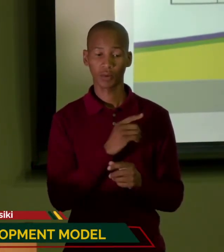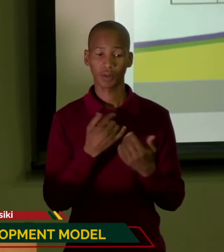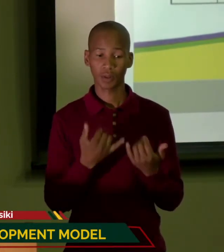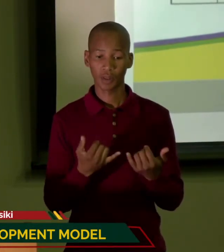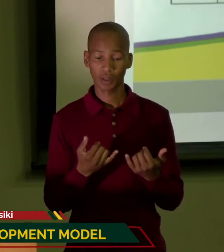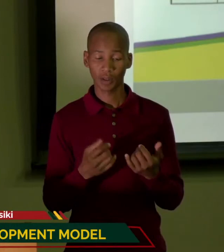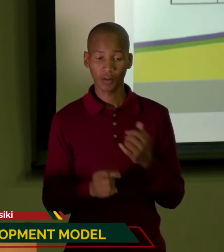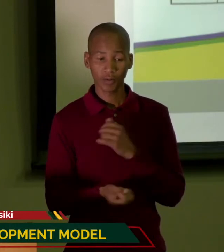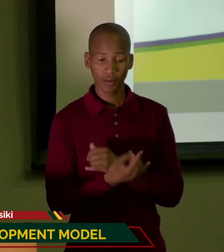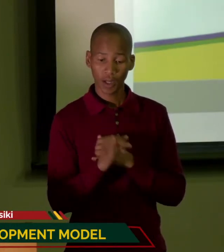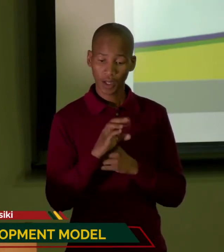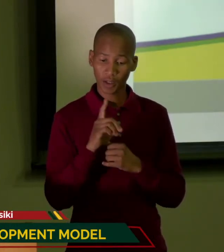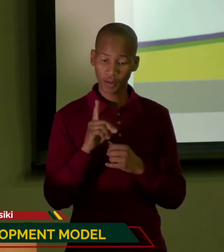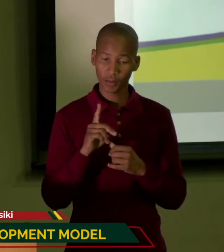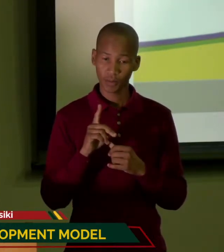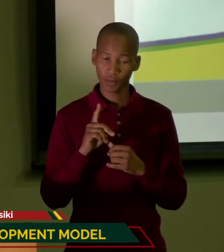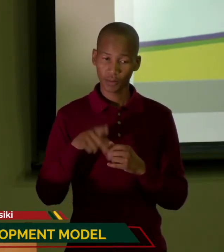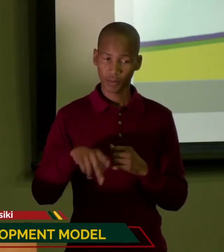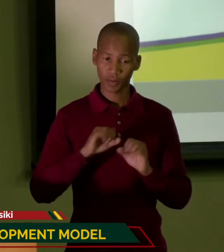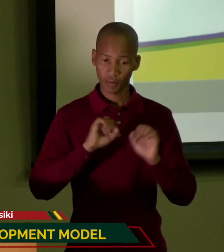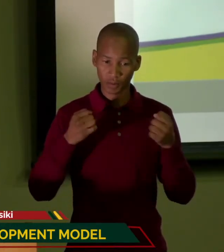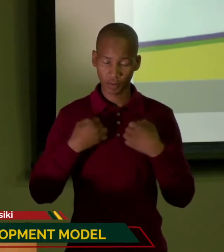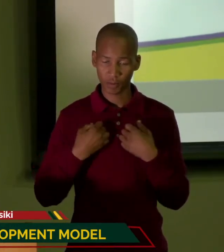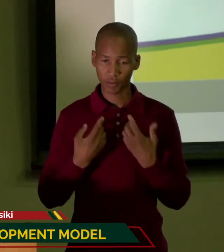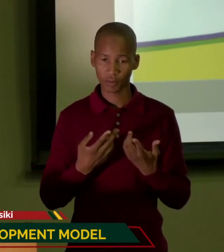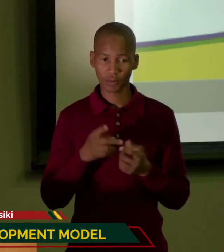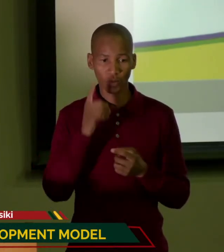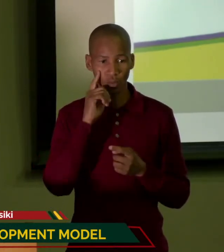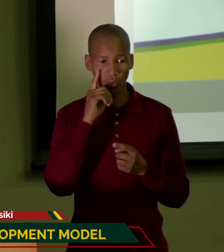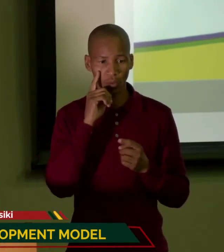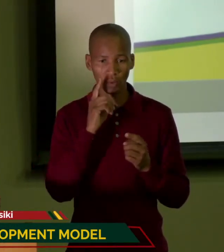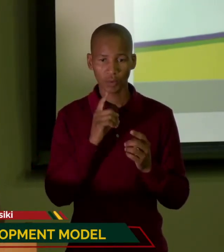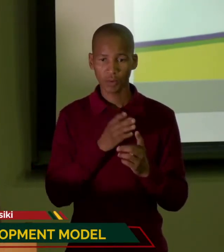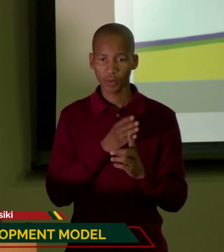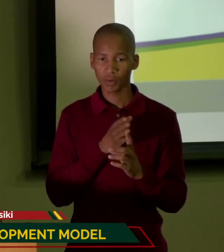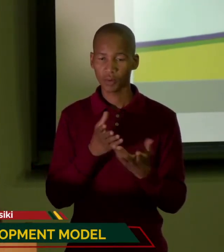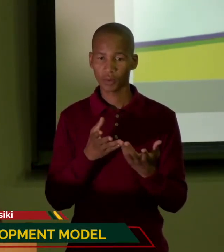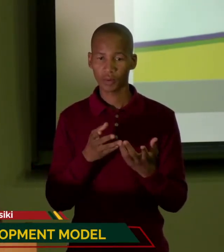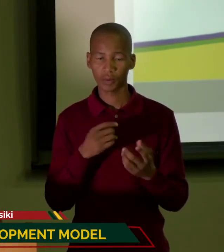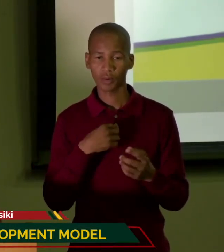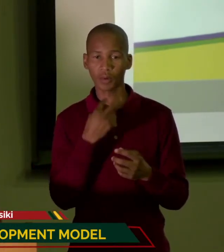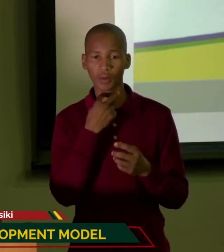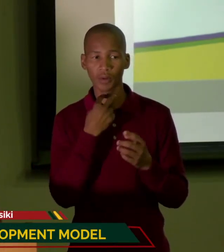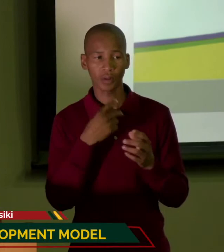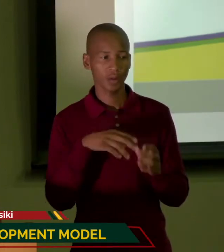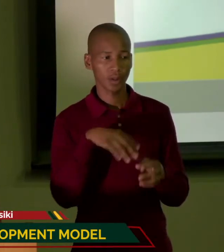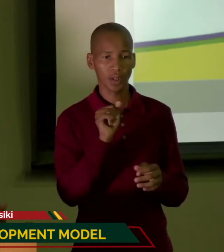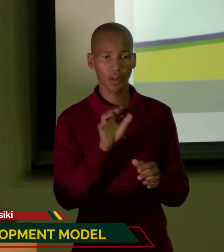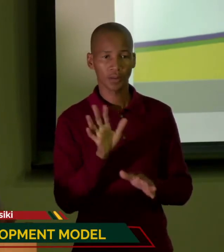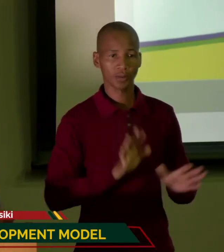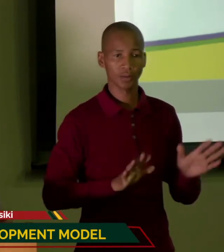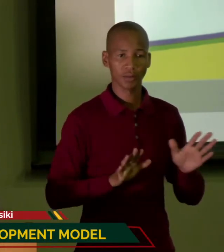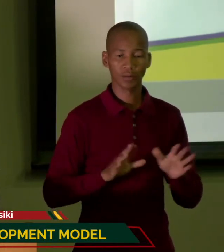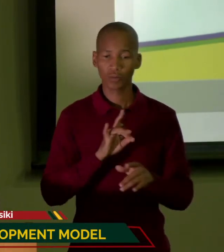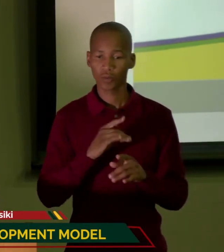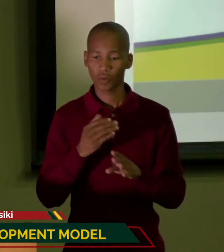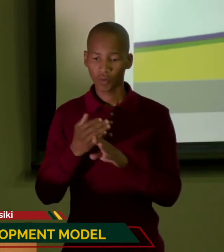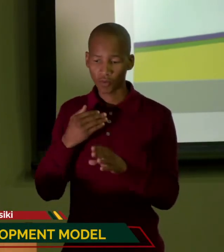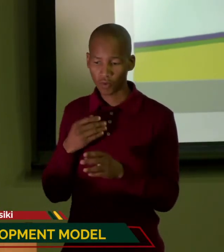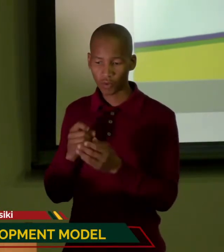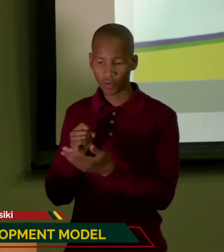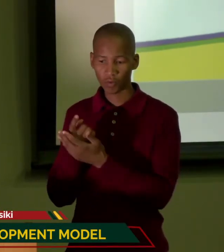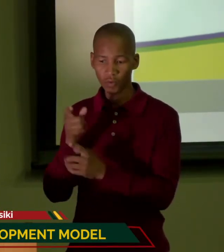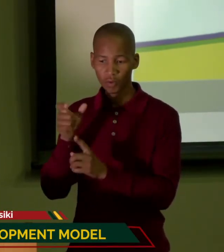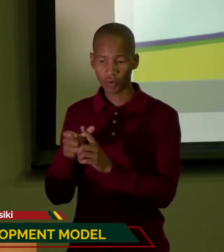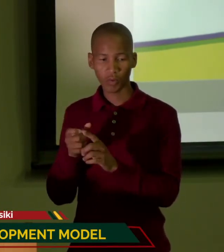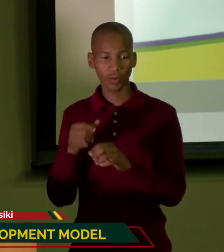ii-IDP zethu ufumanise ukuba South City siyathingaza ngoba ngalaa mini bekufike lo, ngalaa mini